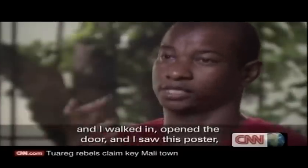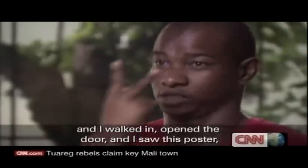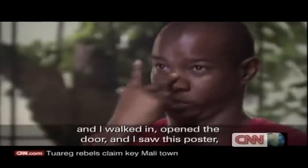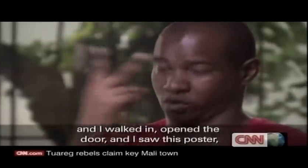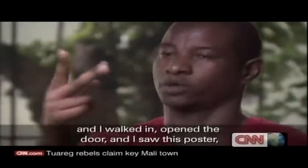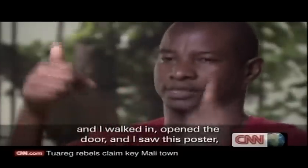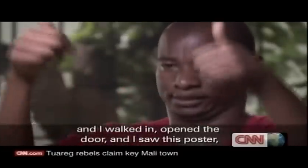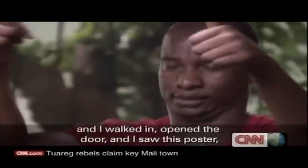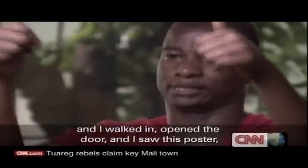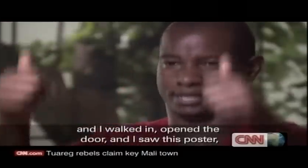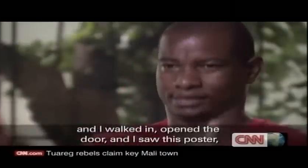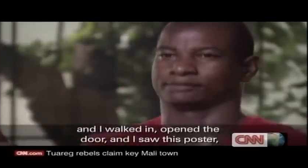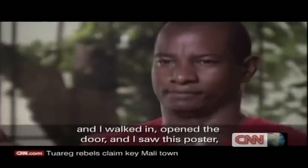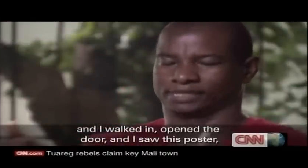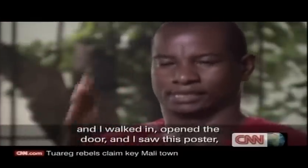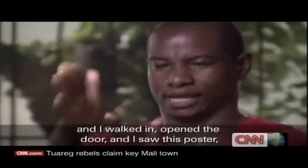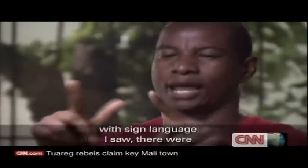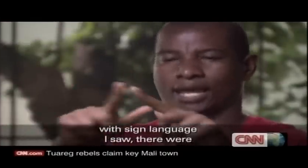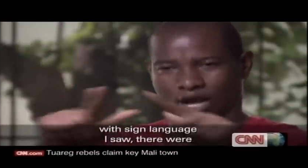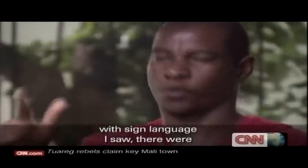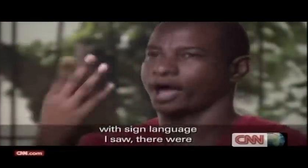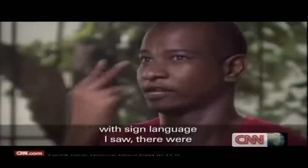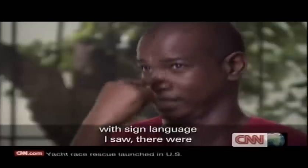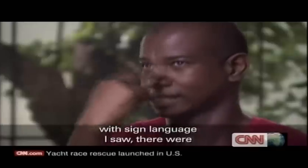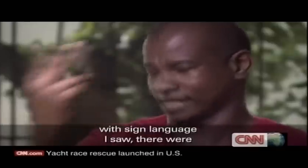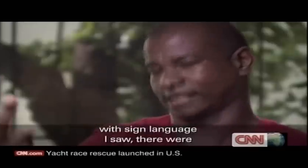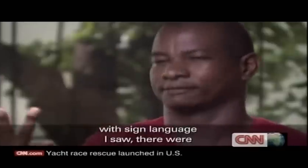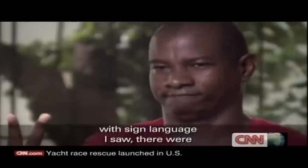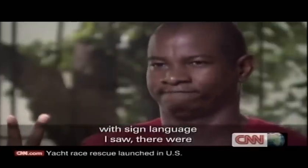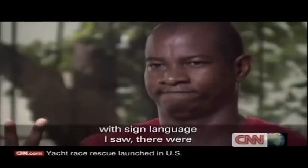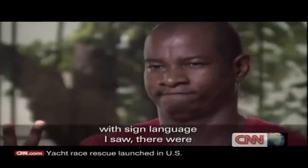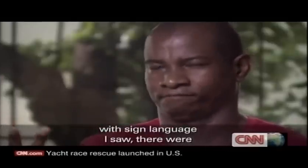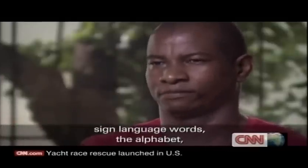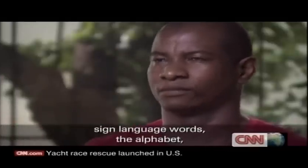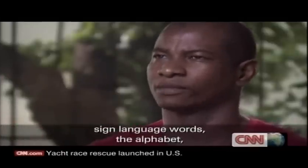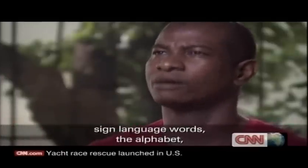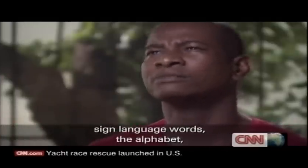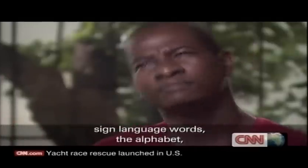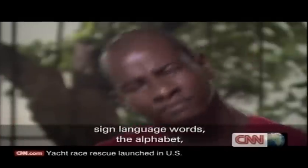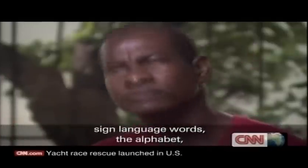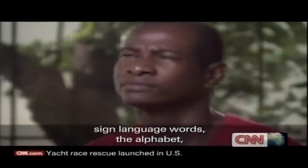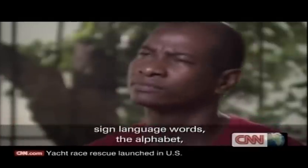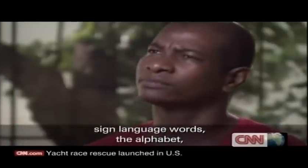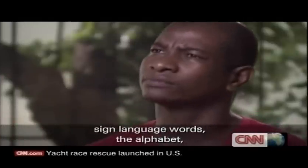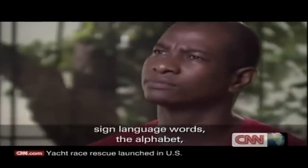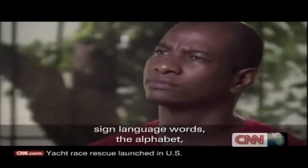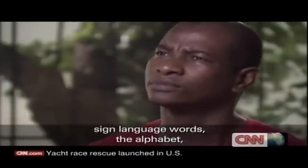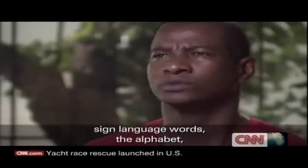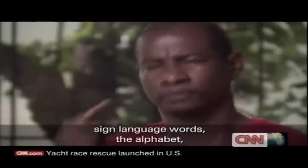opened the door, and I saw this poster with sign language. I saw there were sign language words,